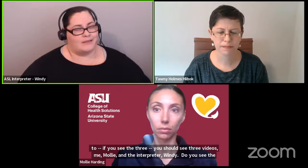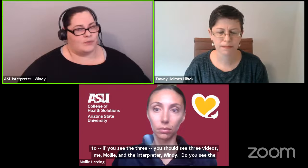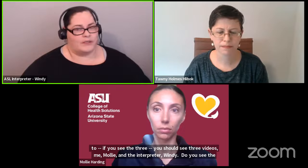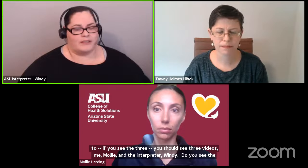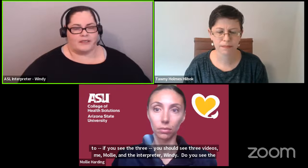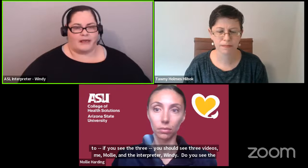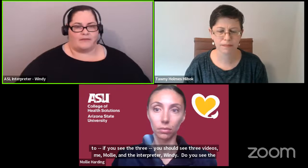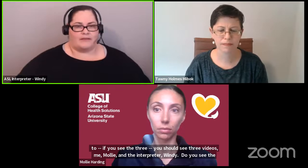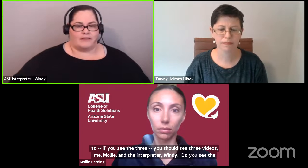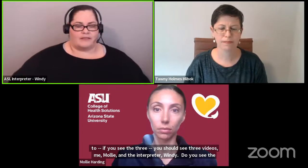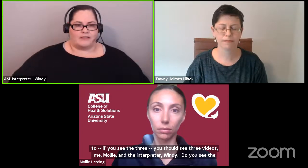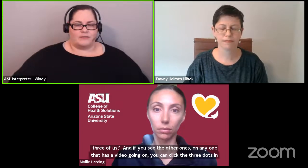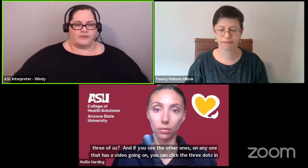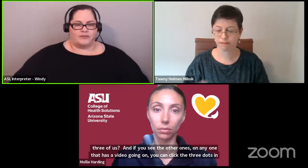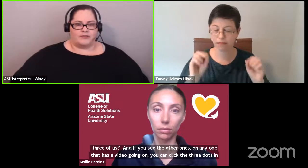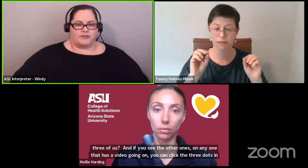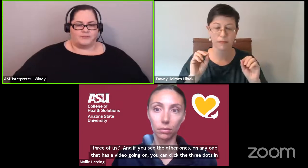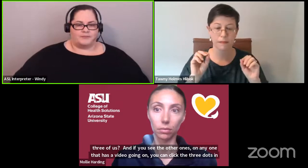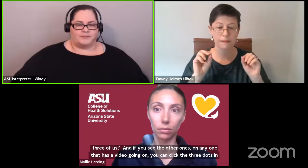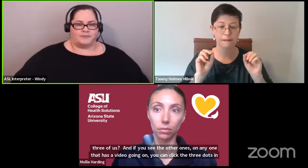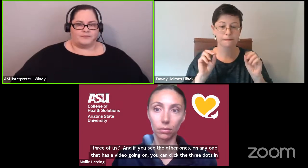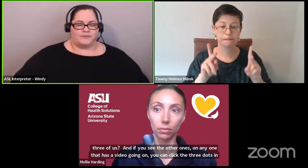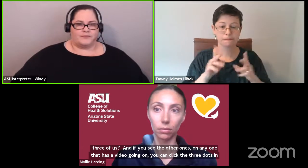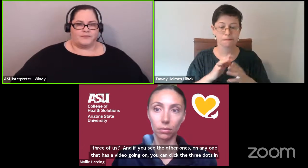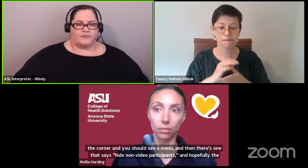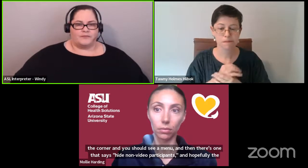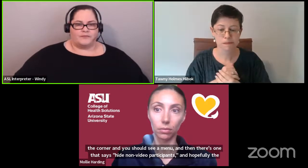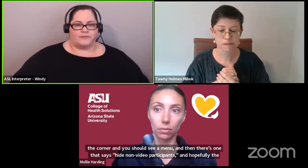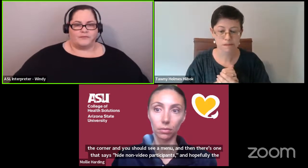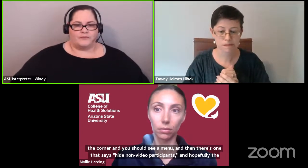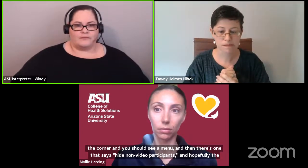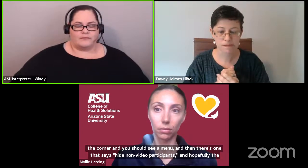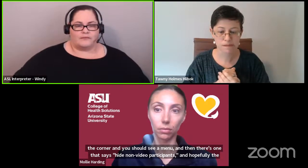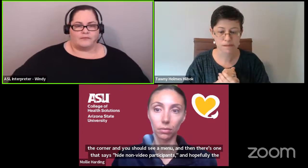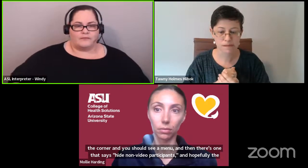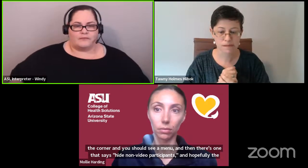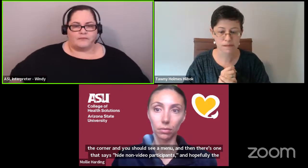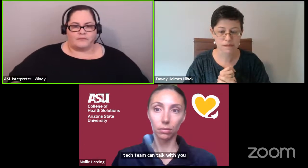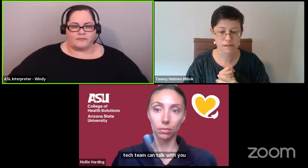Because it is important to have it accessible for sure.